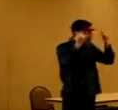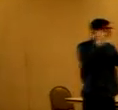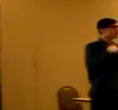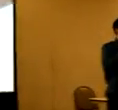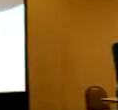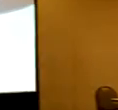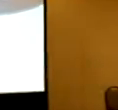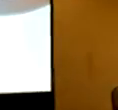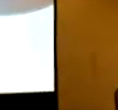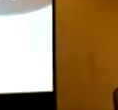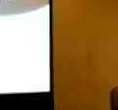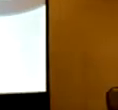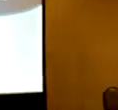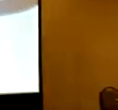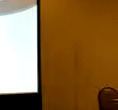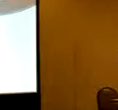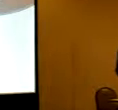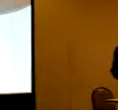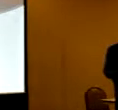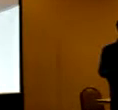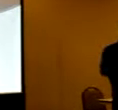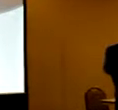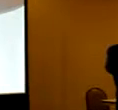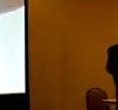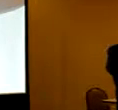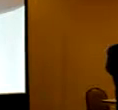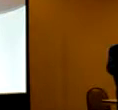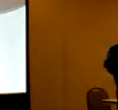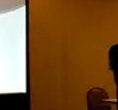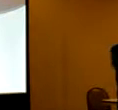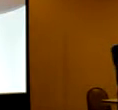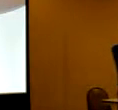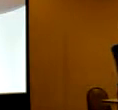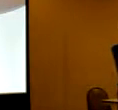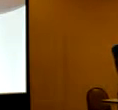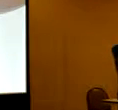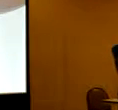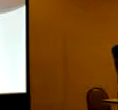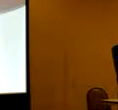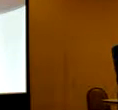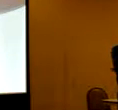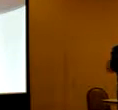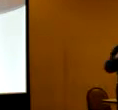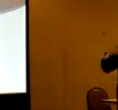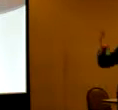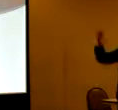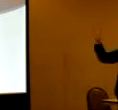Now, if you are thinking of becoming an interpreter, that's great. Where do you go?